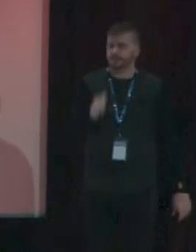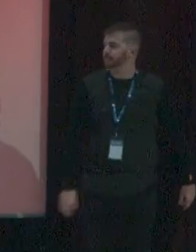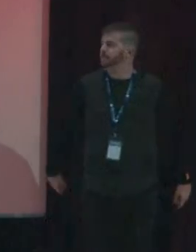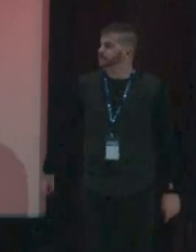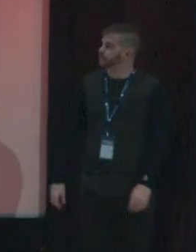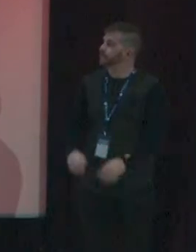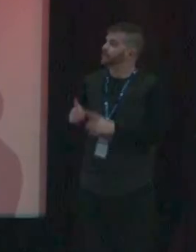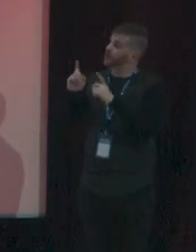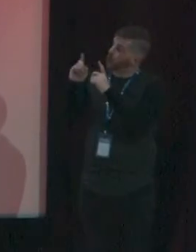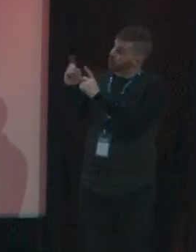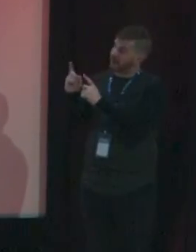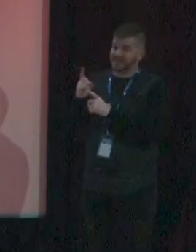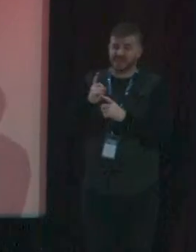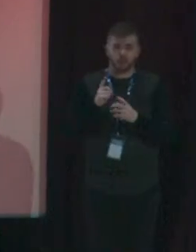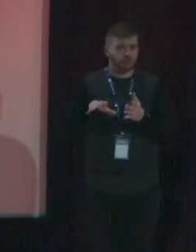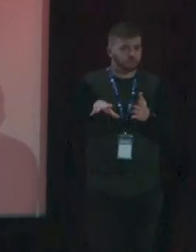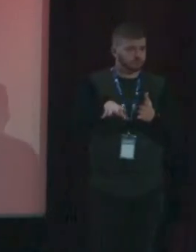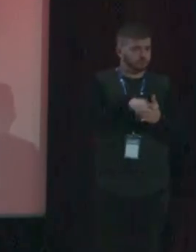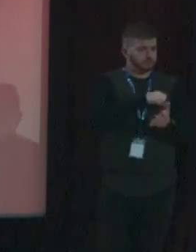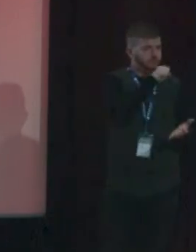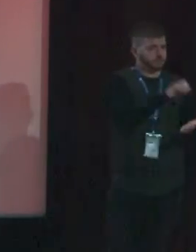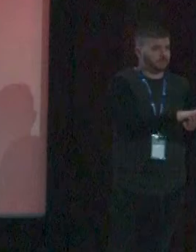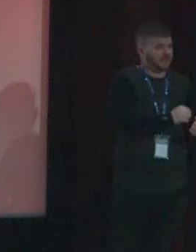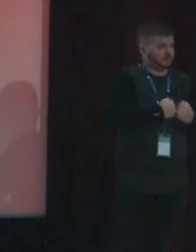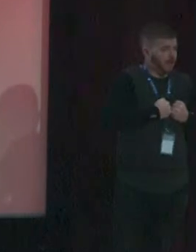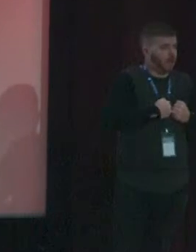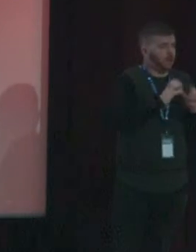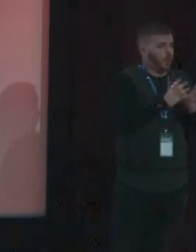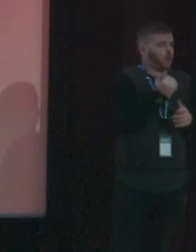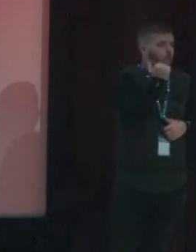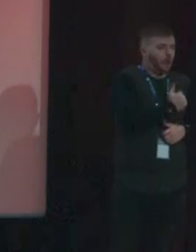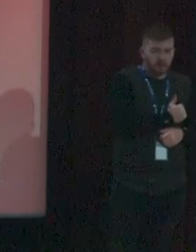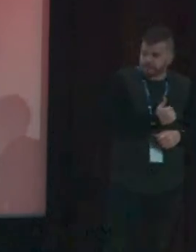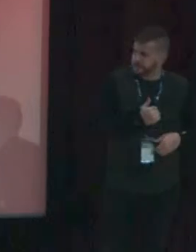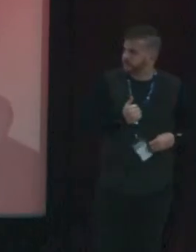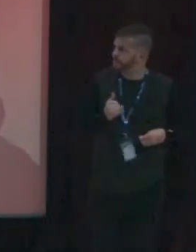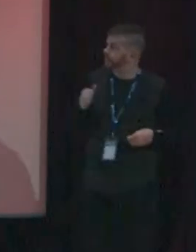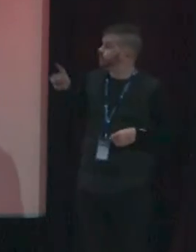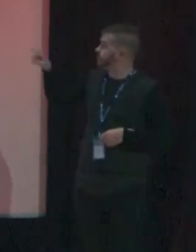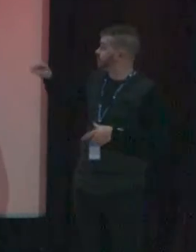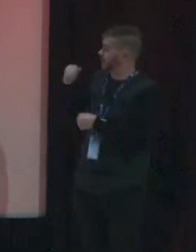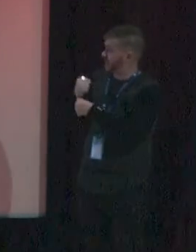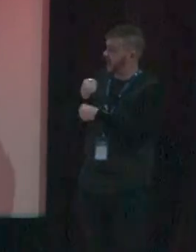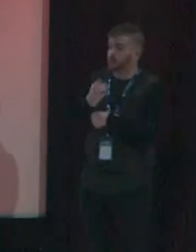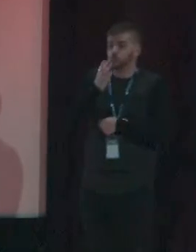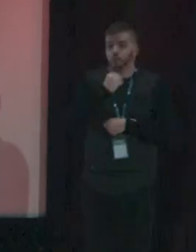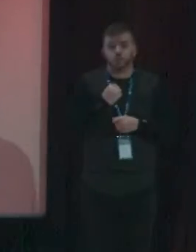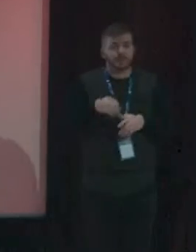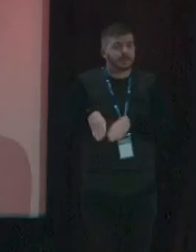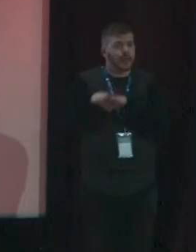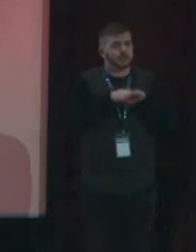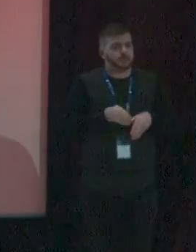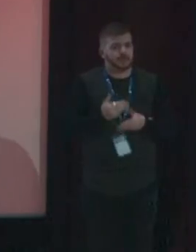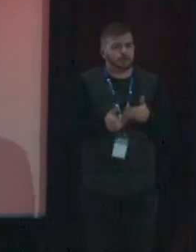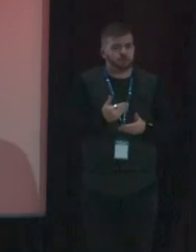fantastic. And so that's what I totally ripped off for Discworld Noir. Now, all these games all use standard narrative systems, right? Act